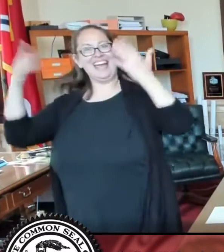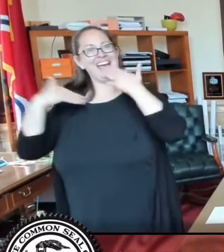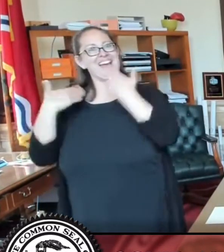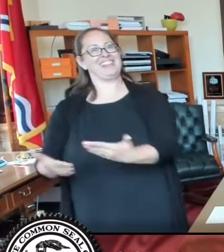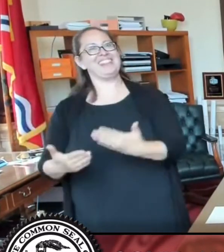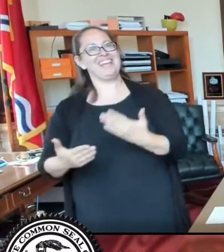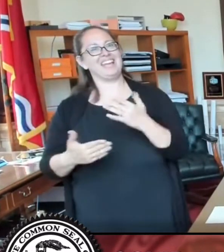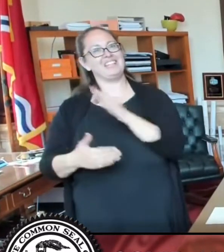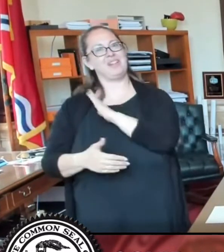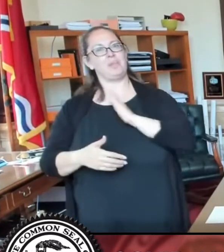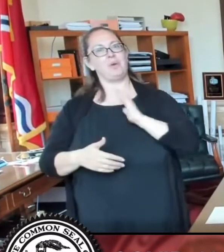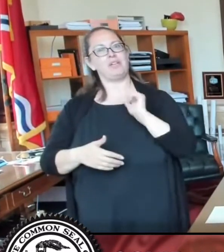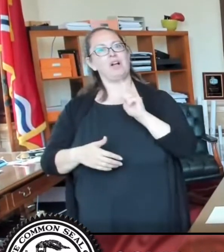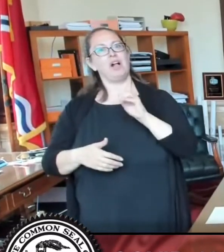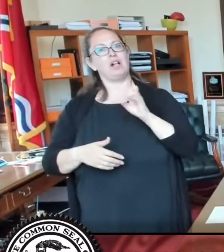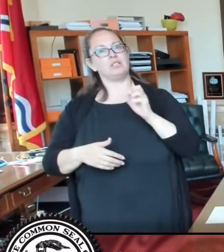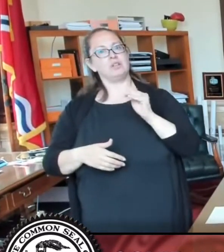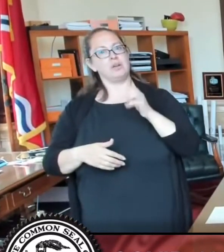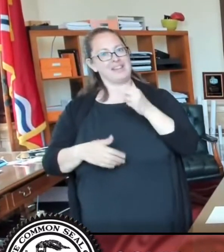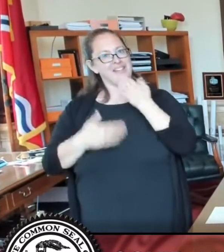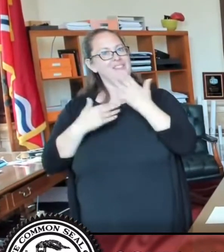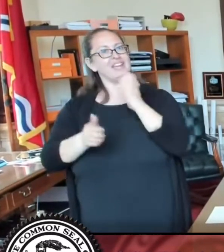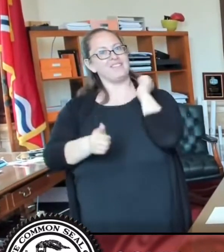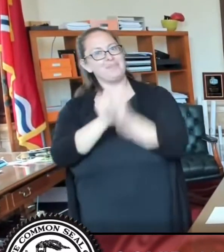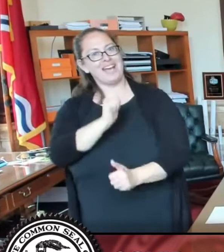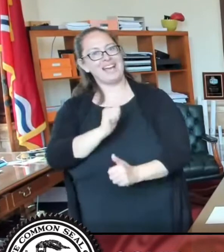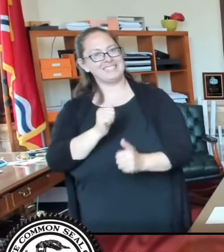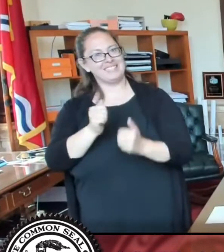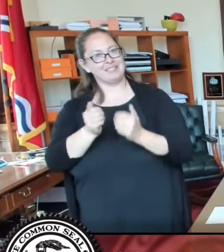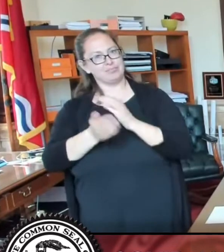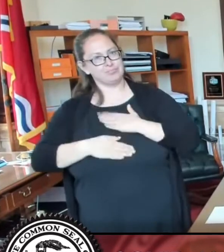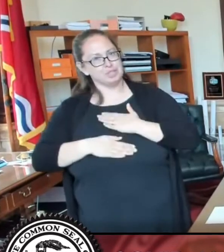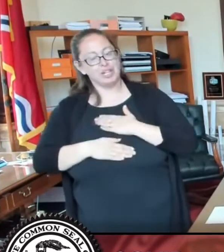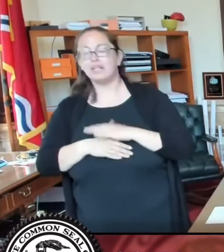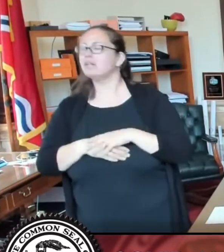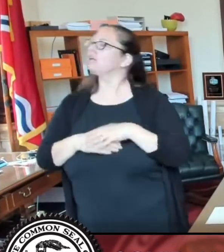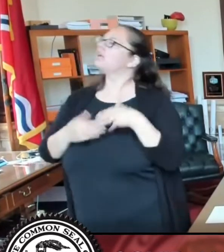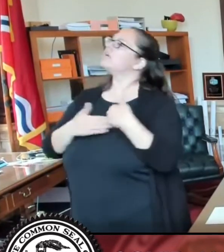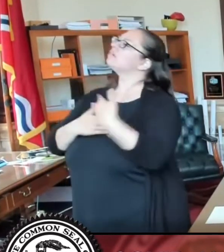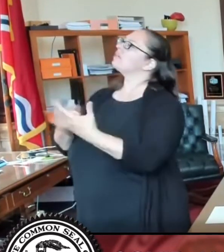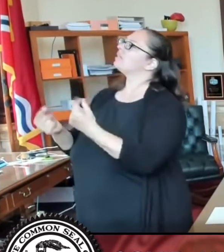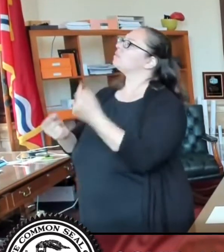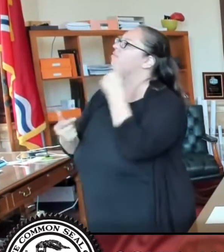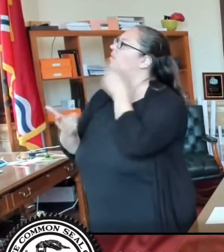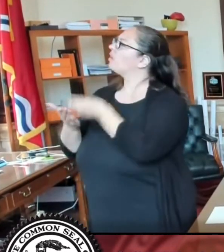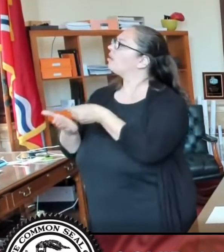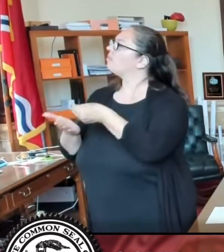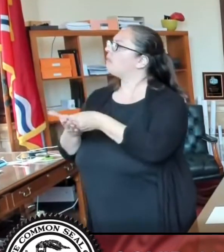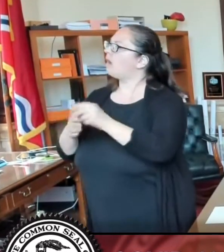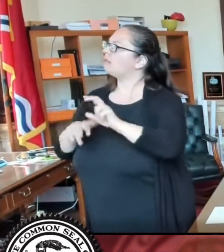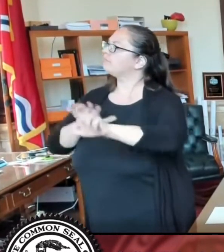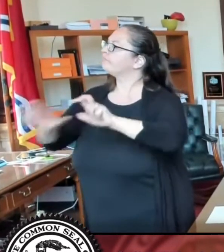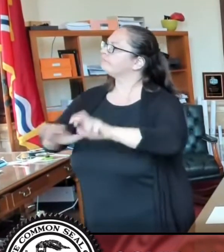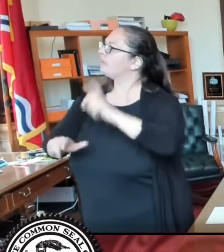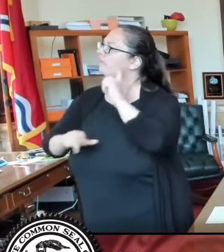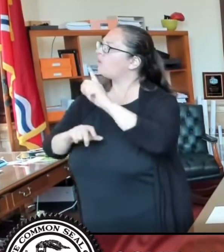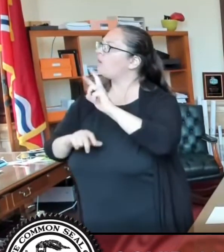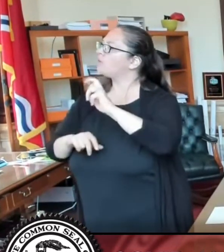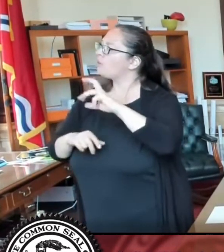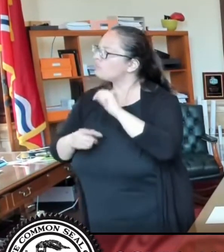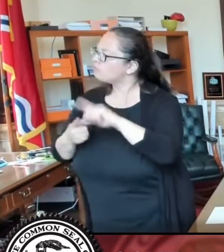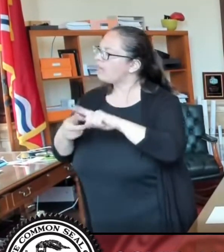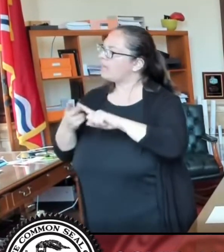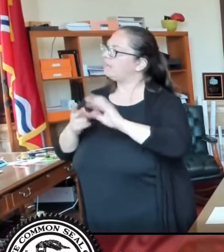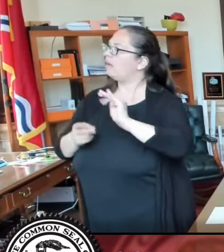passing the CARES Act. Appreciate that. Her question, though, is what are the next steps for the money you've allocated to help people with renters and mortgage